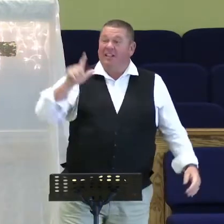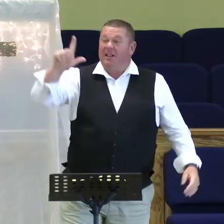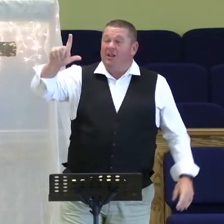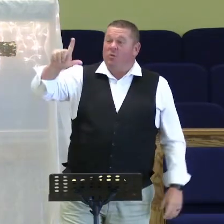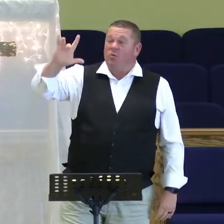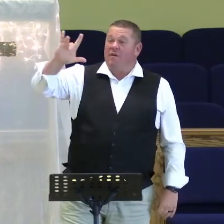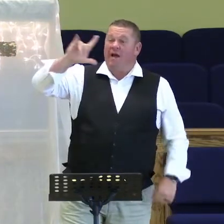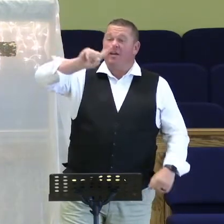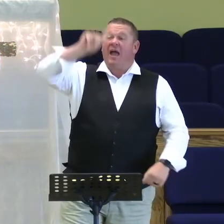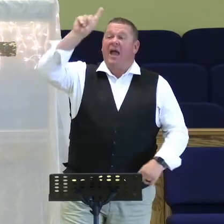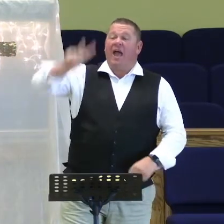and for the singing.